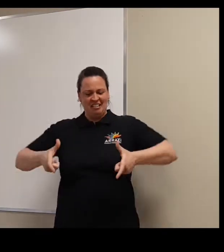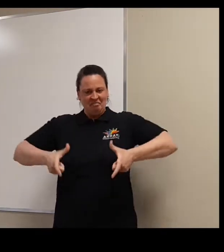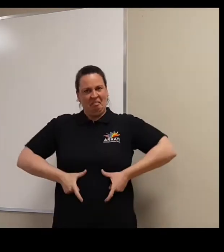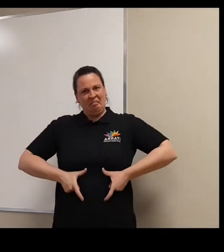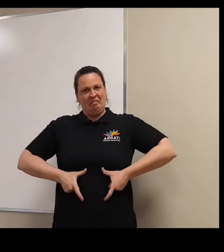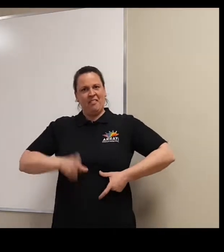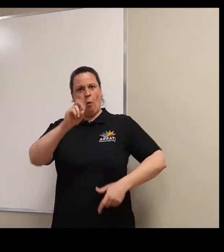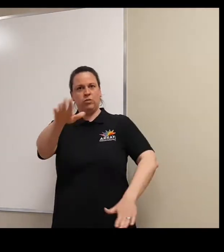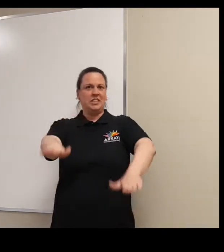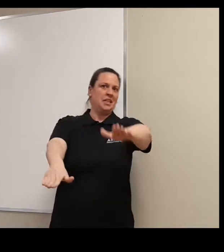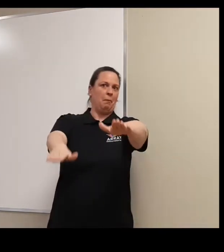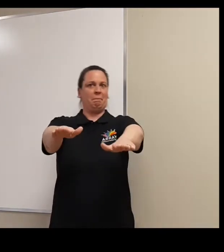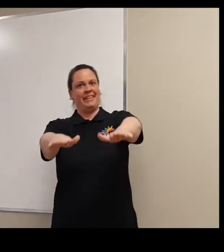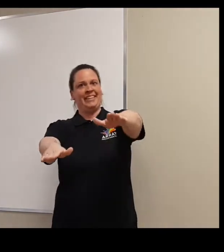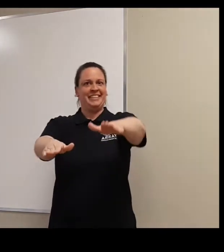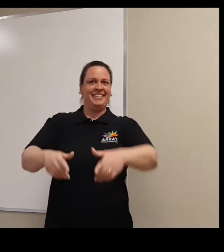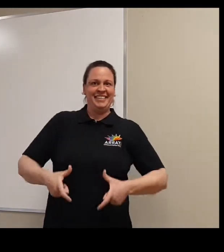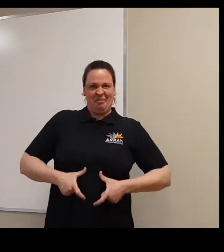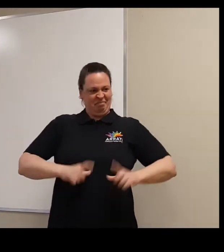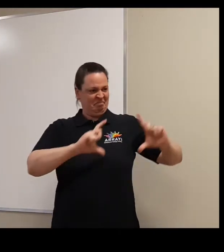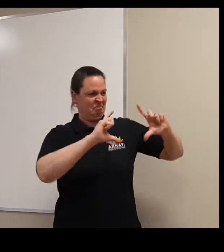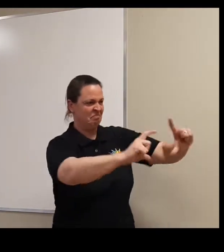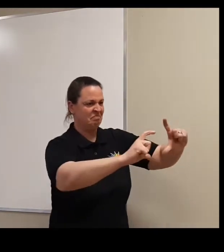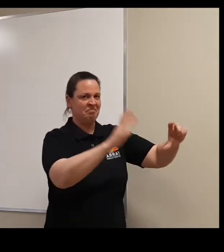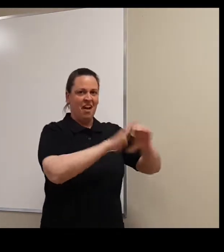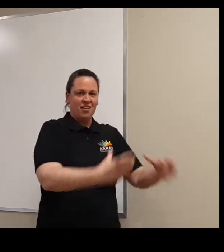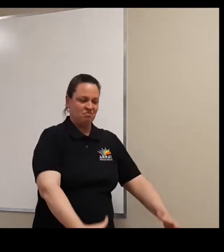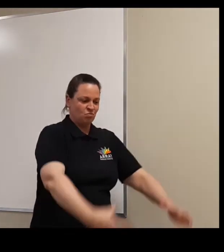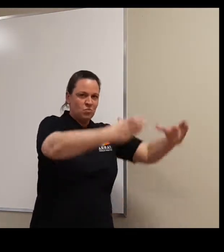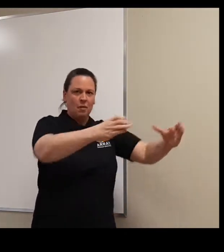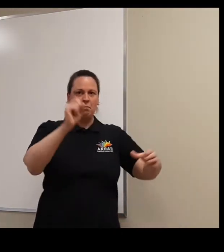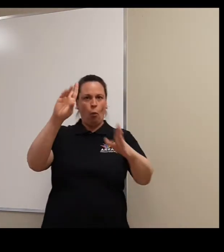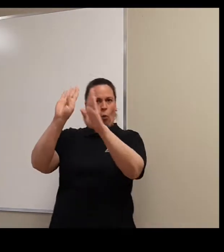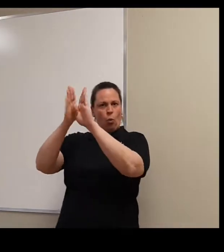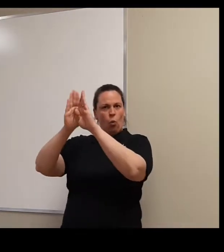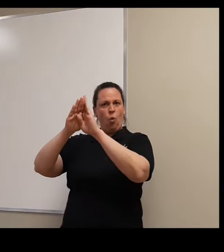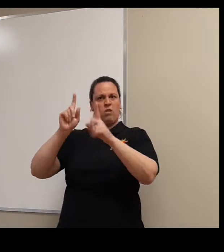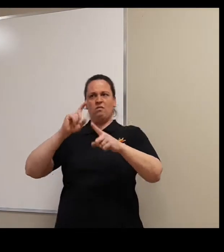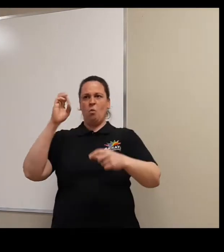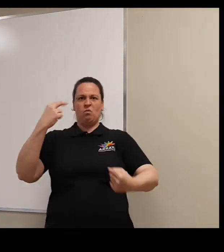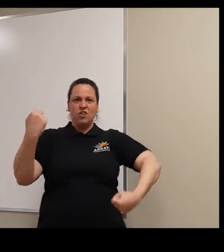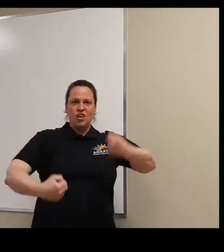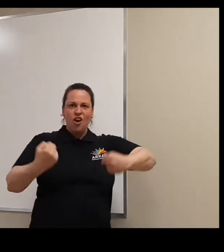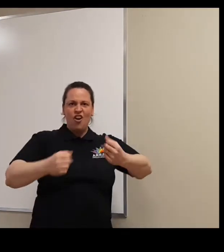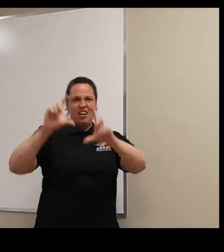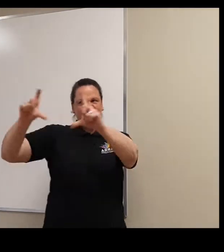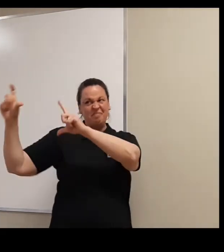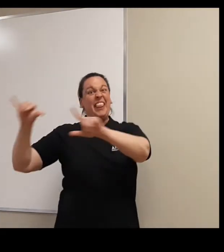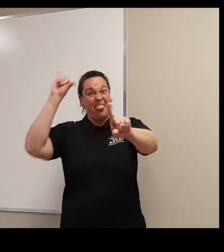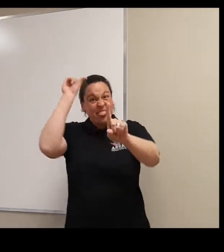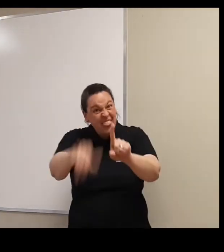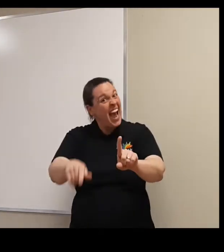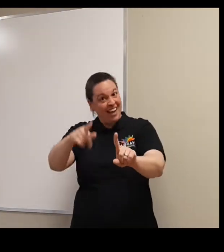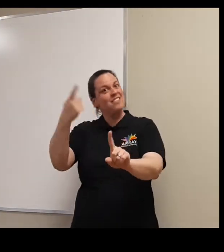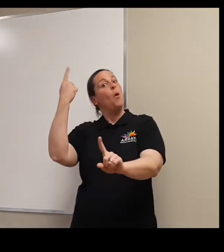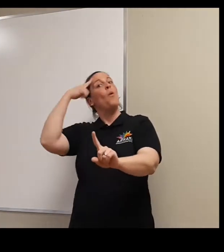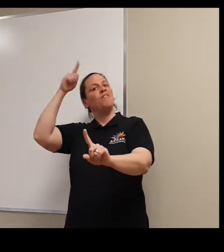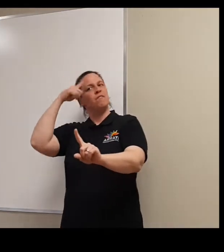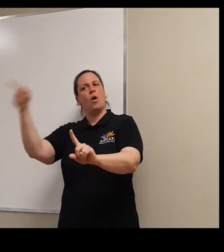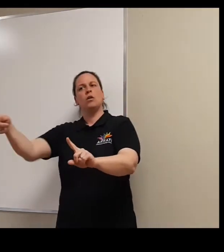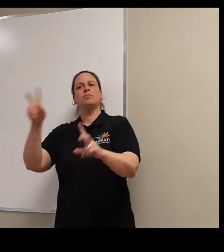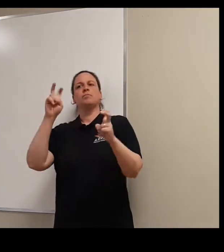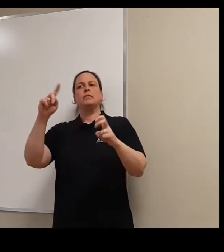movies, especially in zombie movies. People dressed with it on their clothes, or it's on containers, on doors,